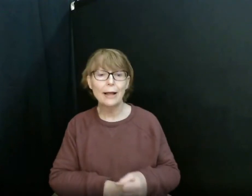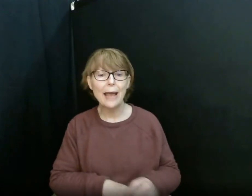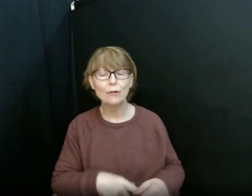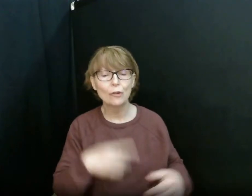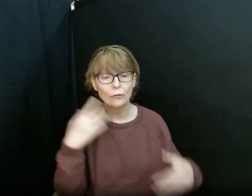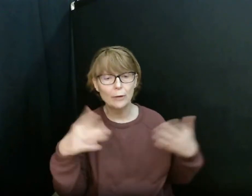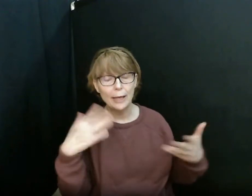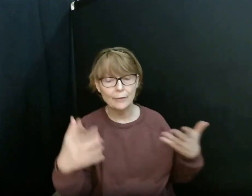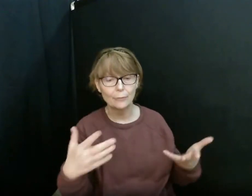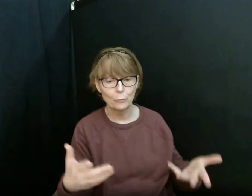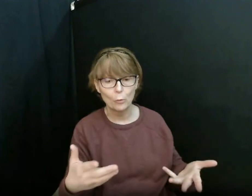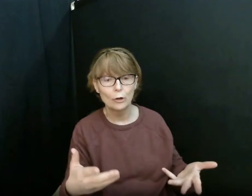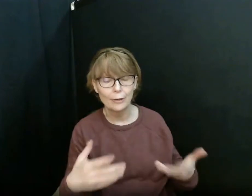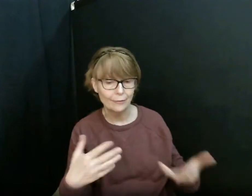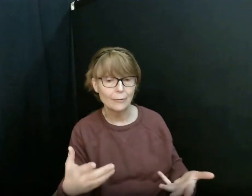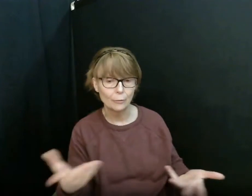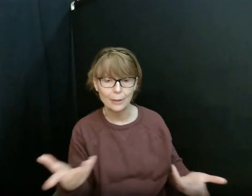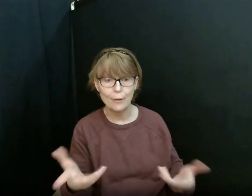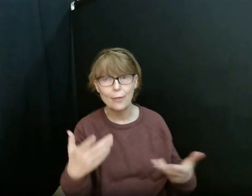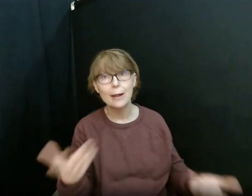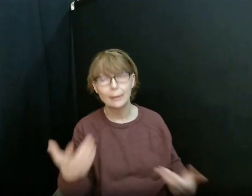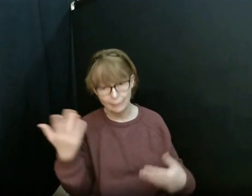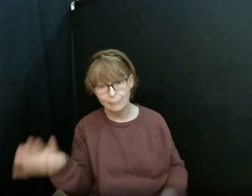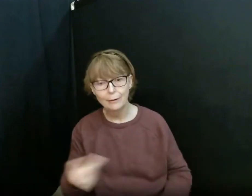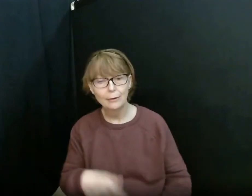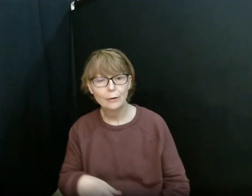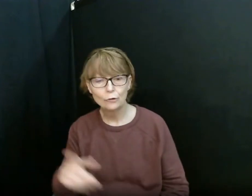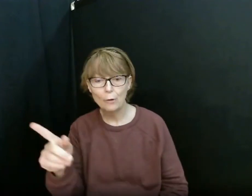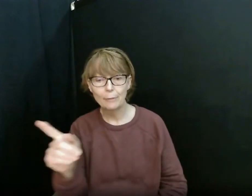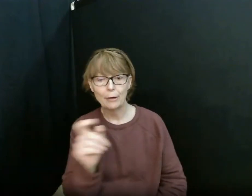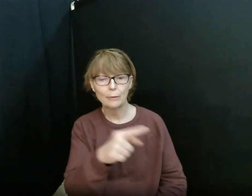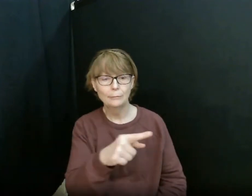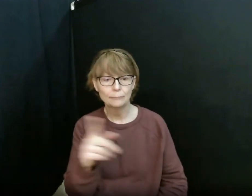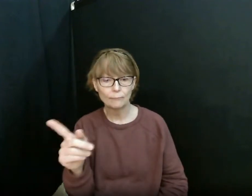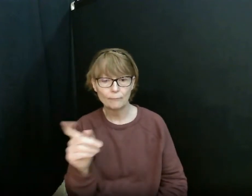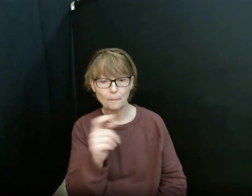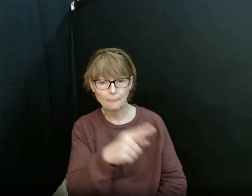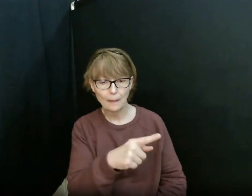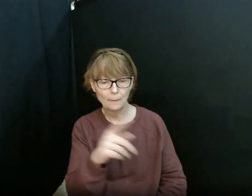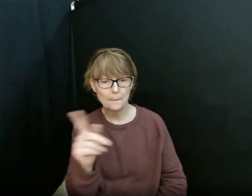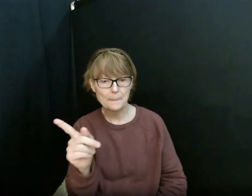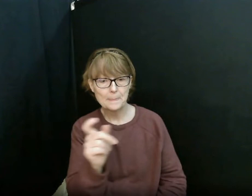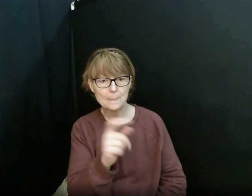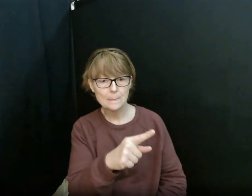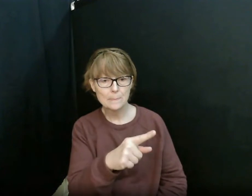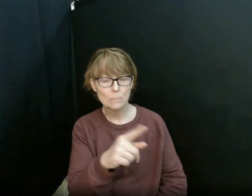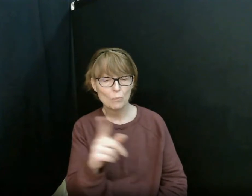have to just do it as a word, a sentence or whatever, and then I can show it better. Ask him. Okay.